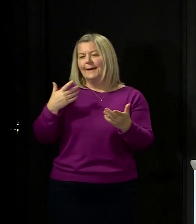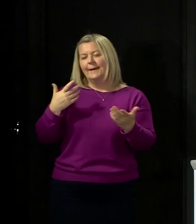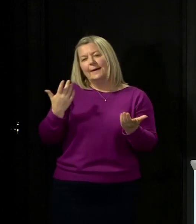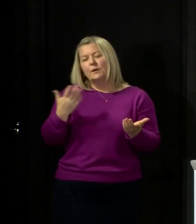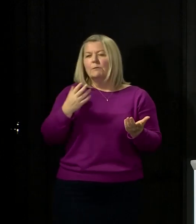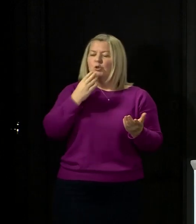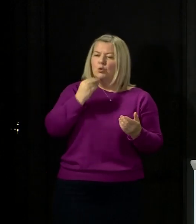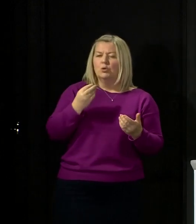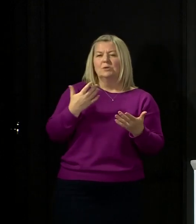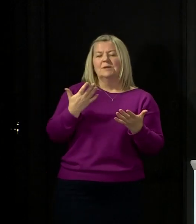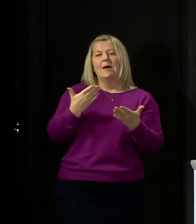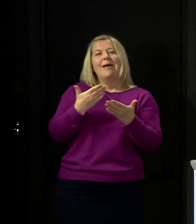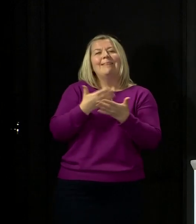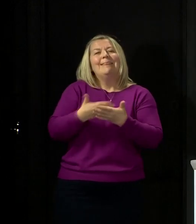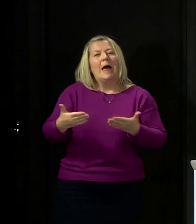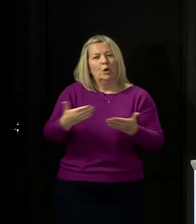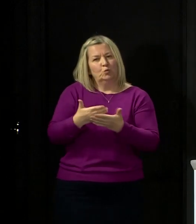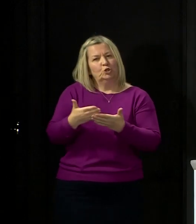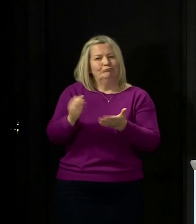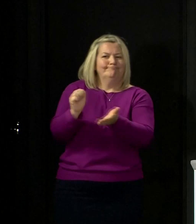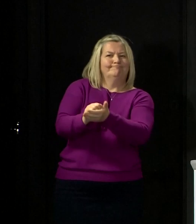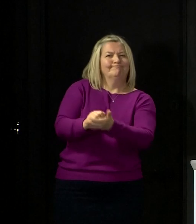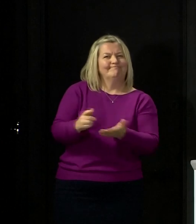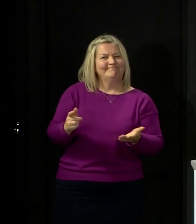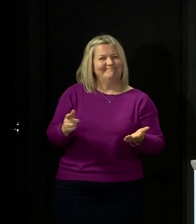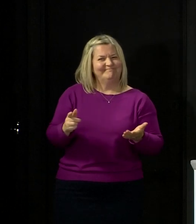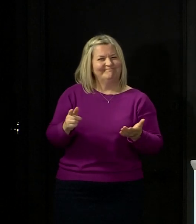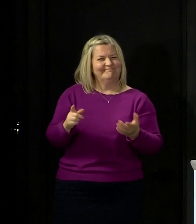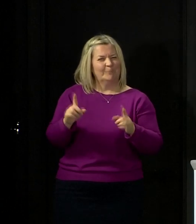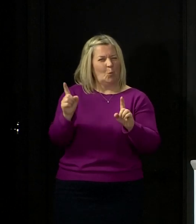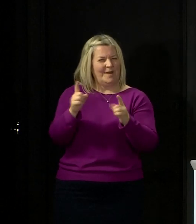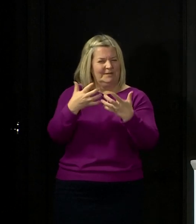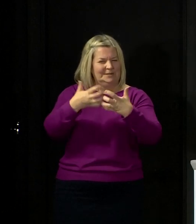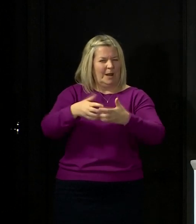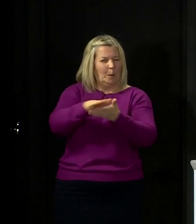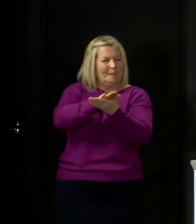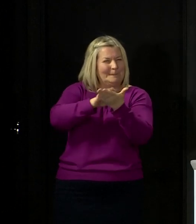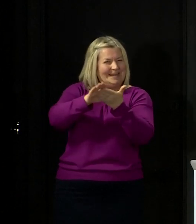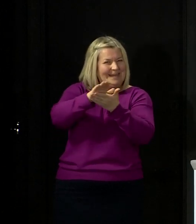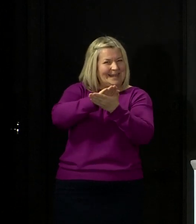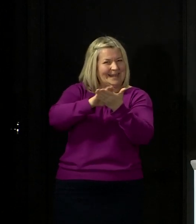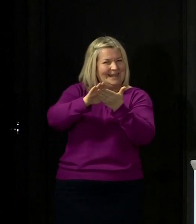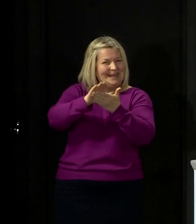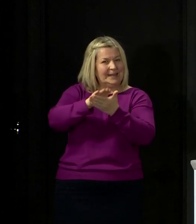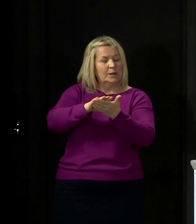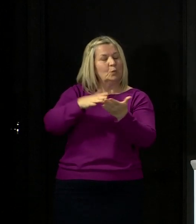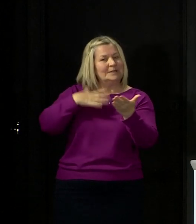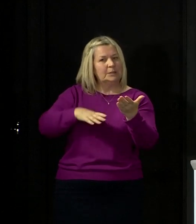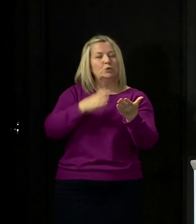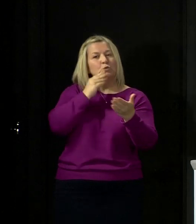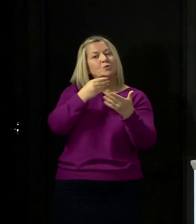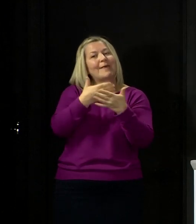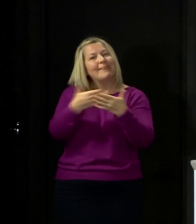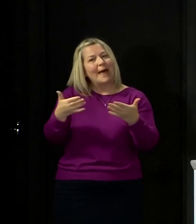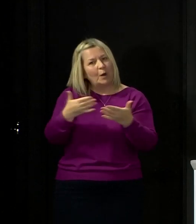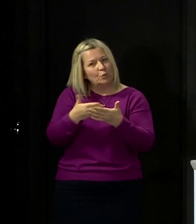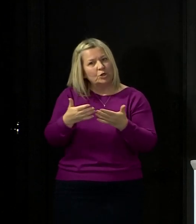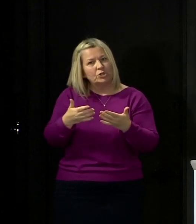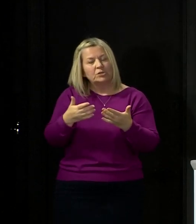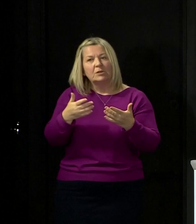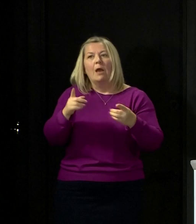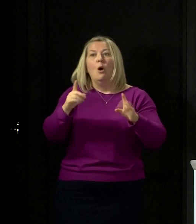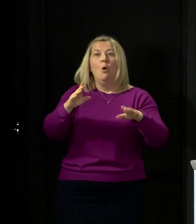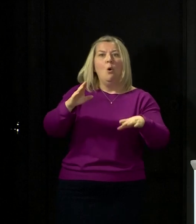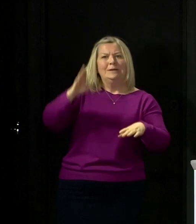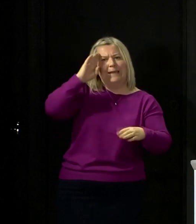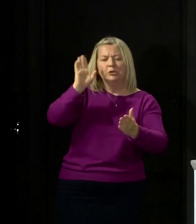that people hear, whatever the technical meaning that we are intending from that language, we use language that people hear as the danger has passed,